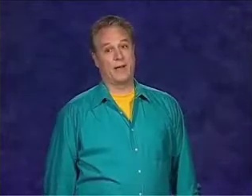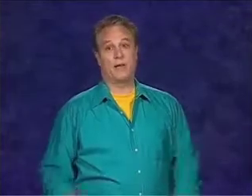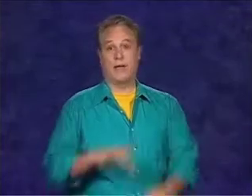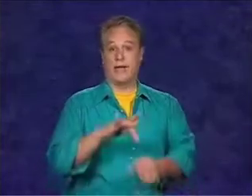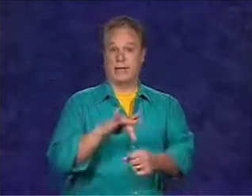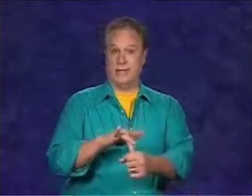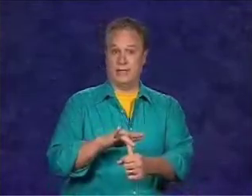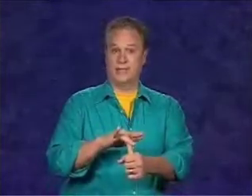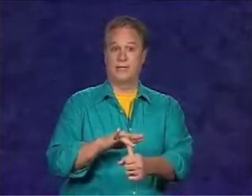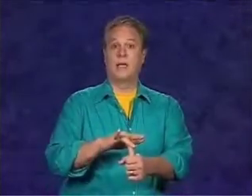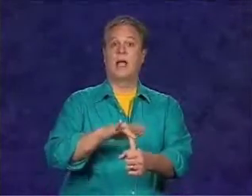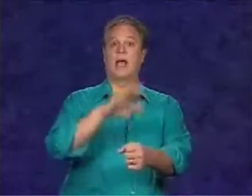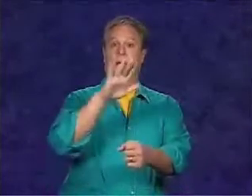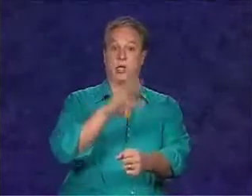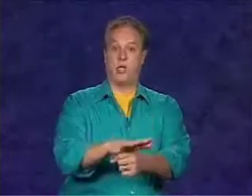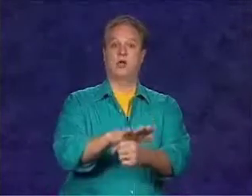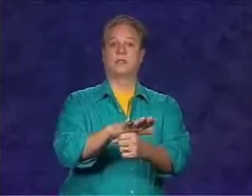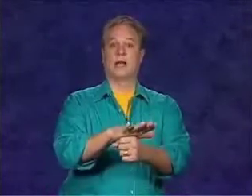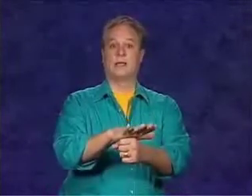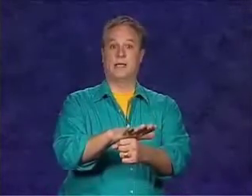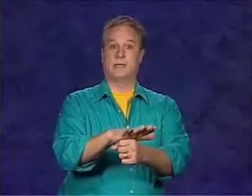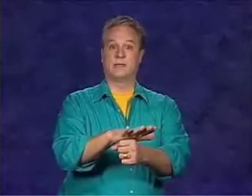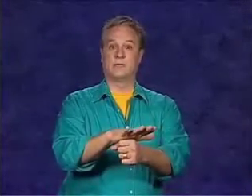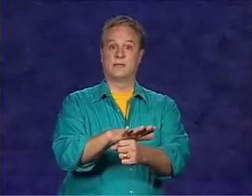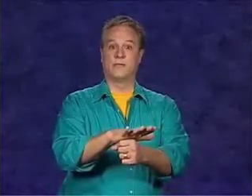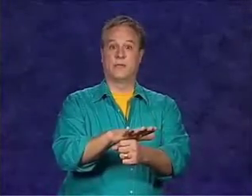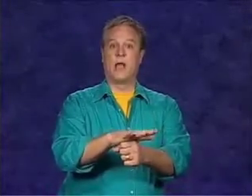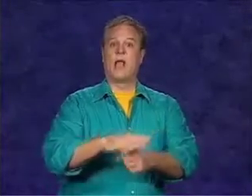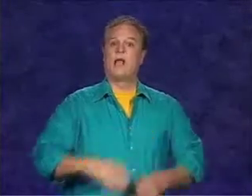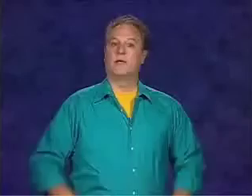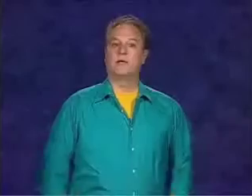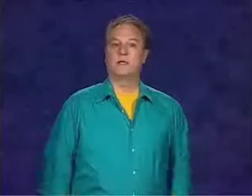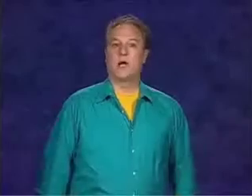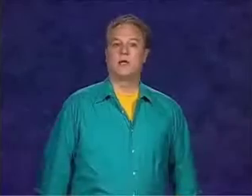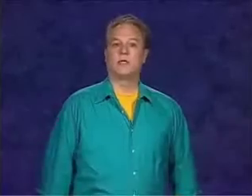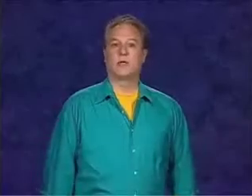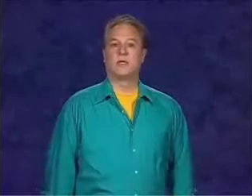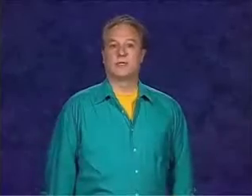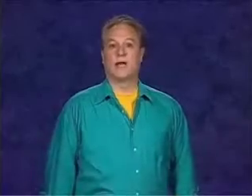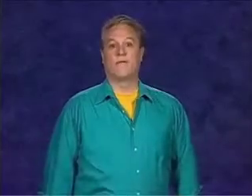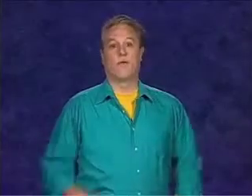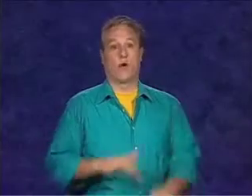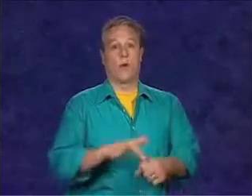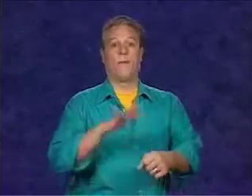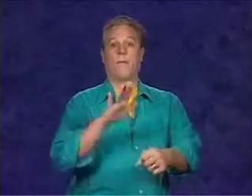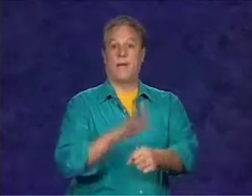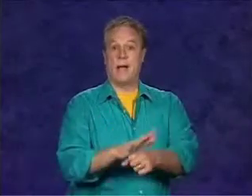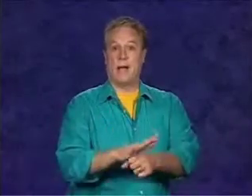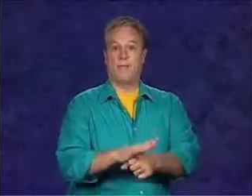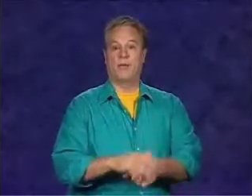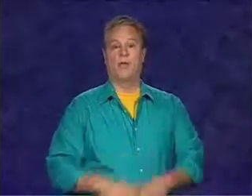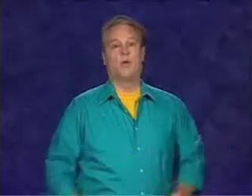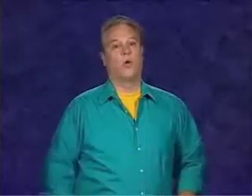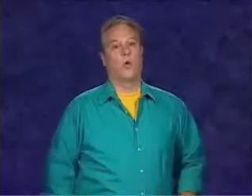bottle like this and close like this. This is also the sign for pop